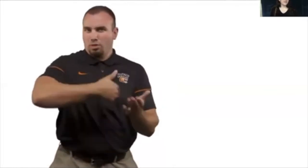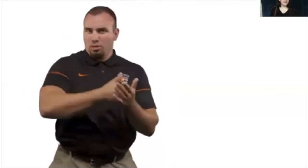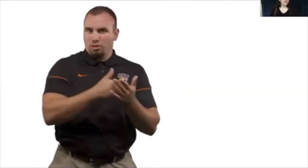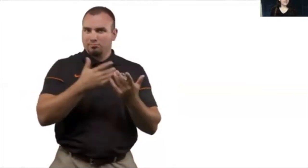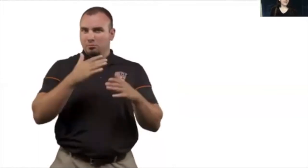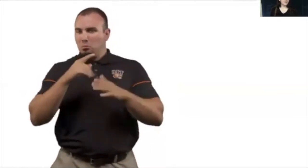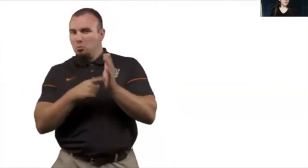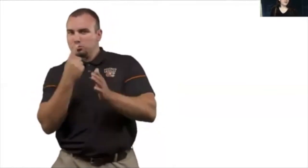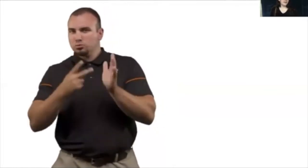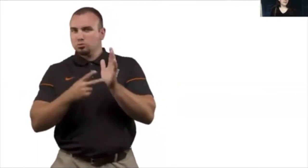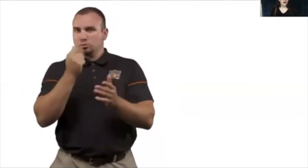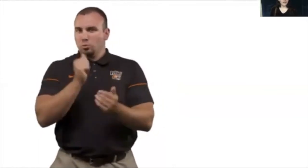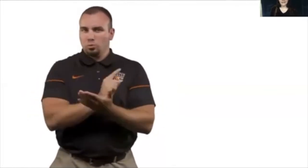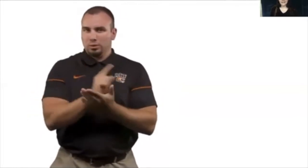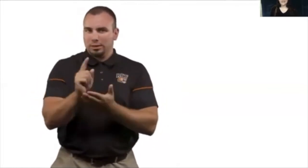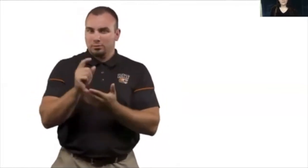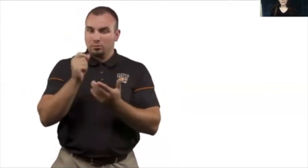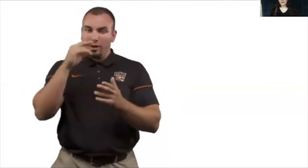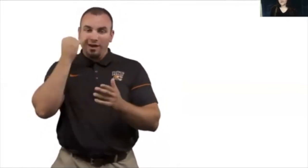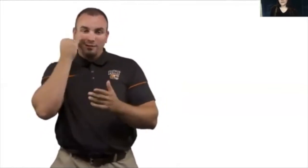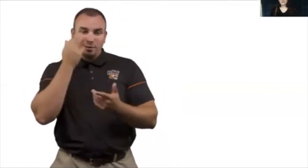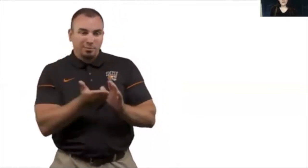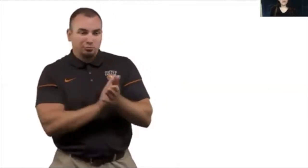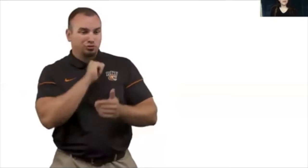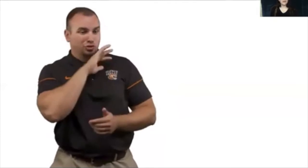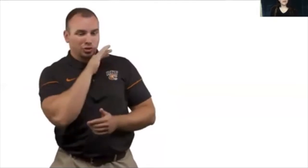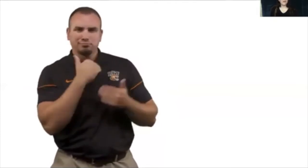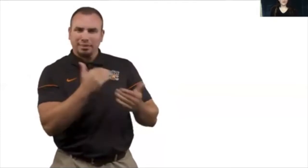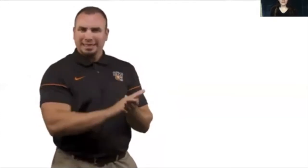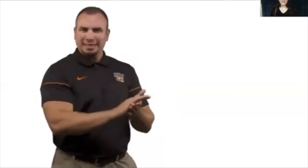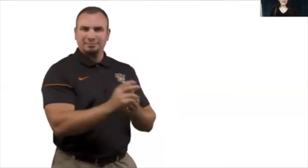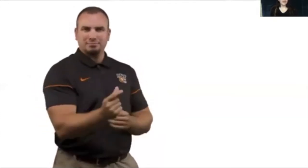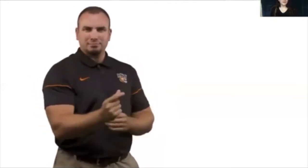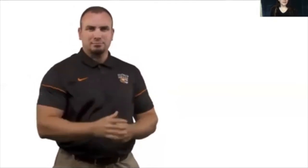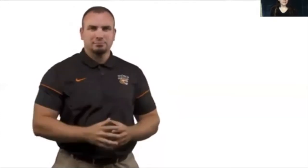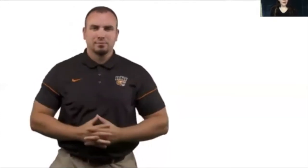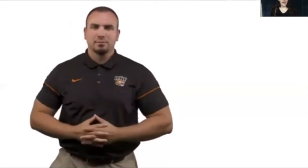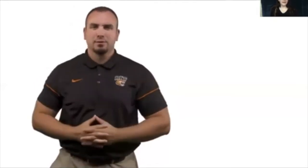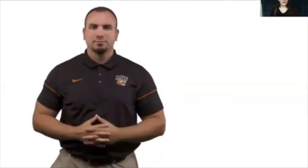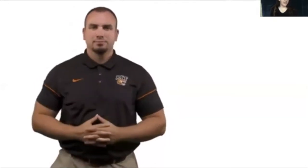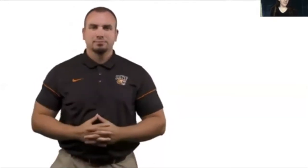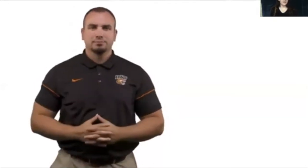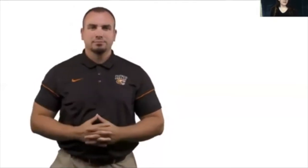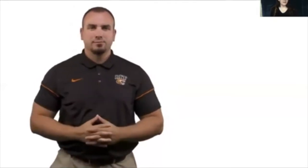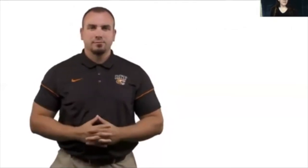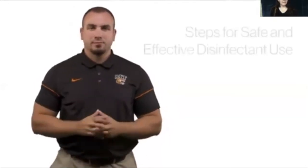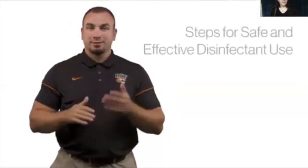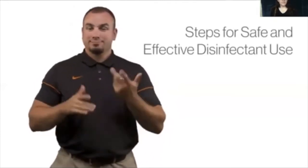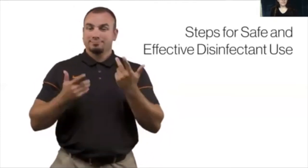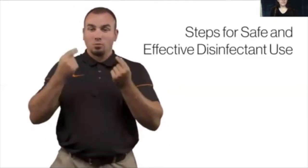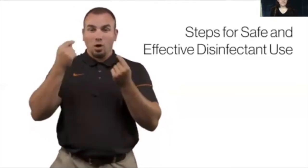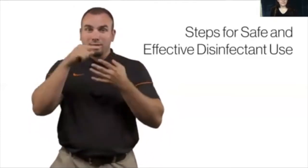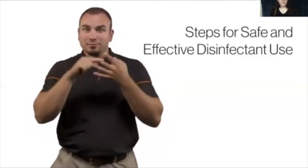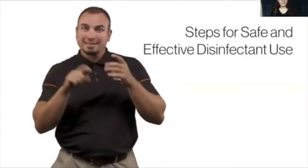high-touch areas, and you should be cleaning them all at least once or twice a week. Or if it's becoming dirty, go ahead and clean it immediately.